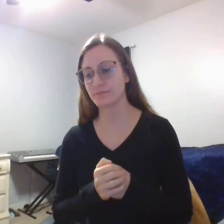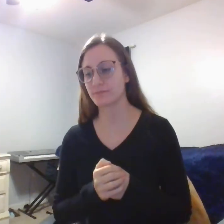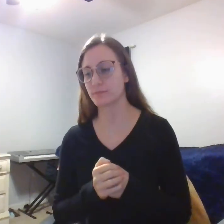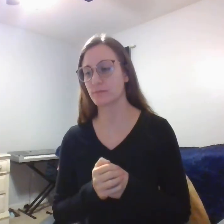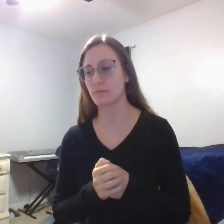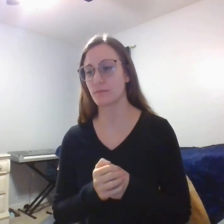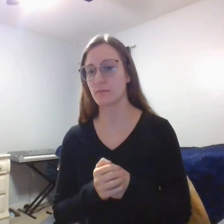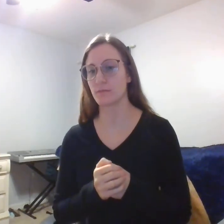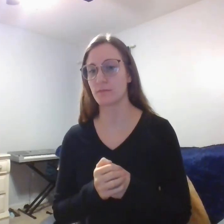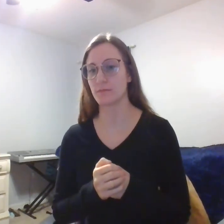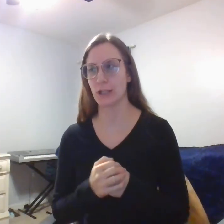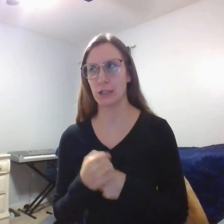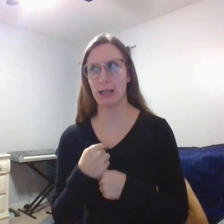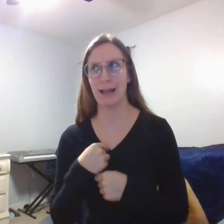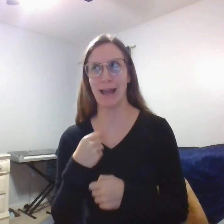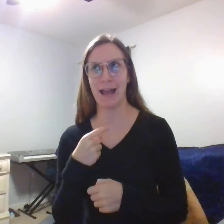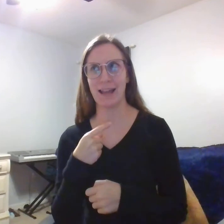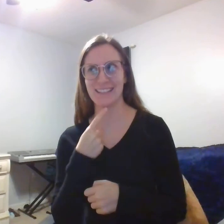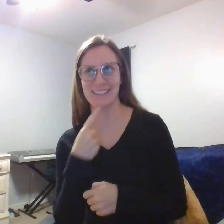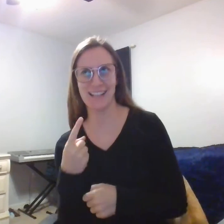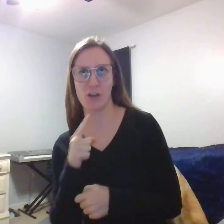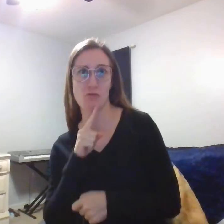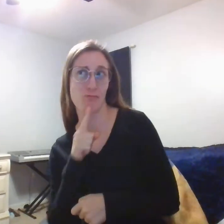Am I supposed to get a real in-depth, is that what you want?